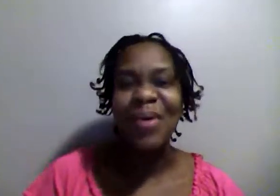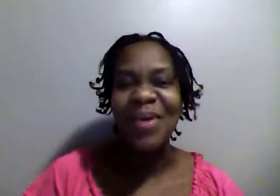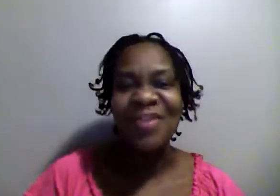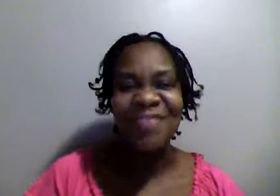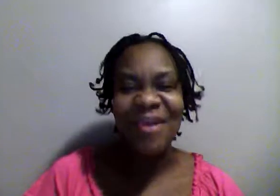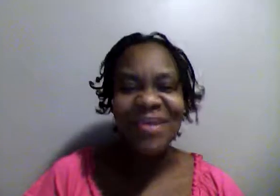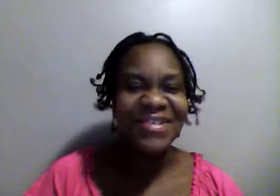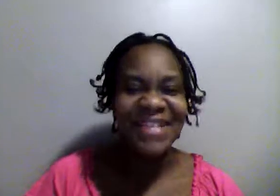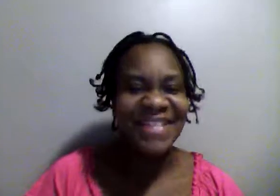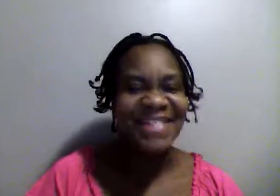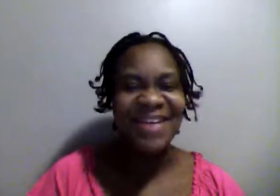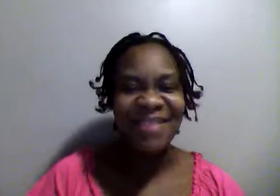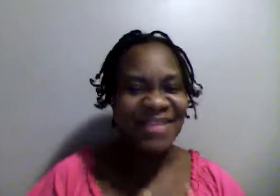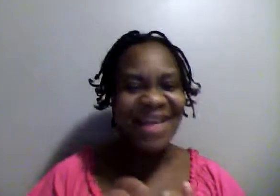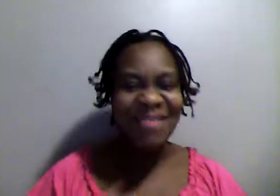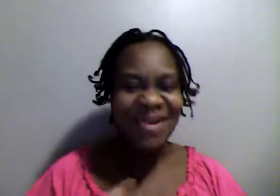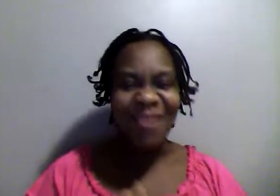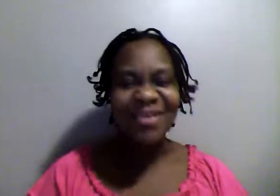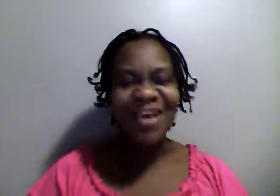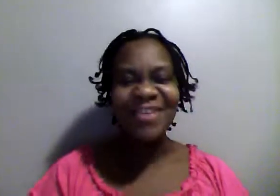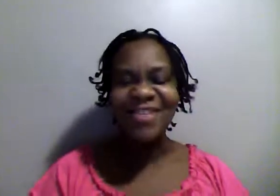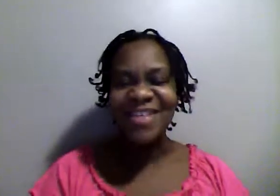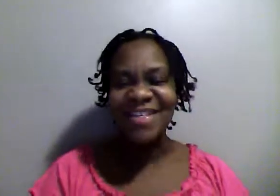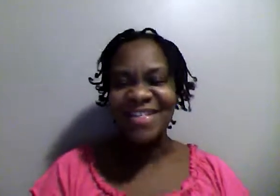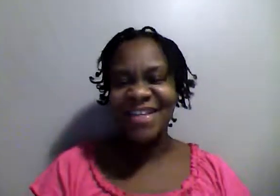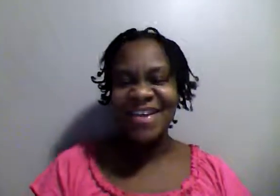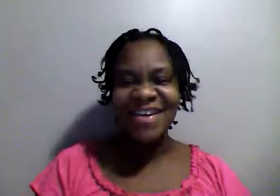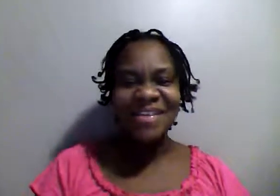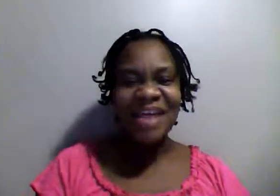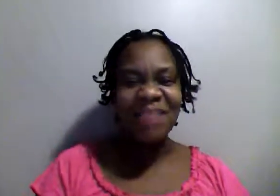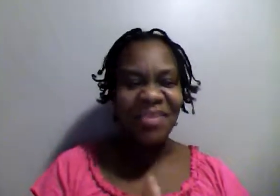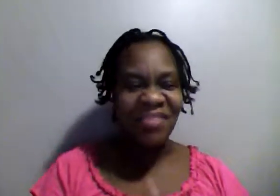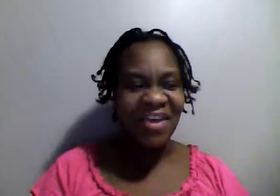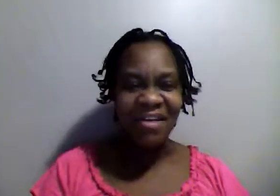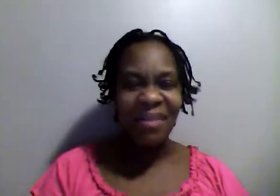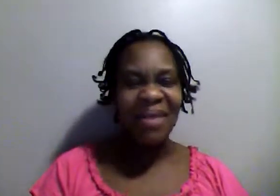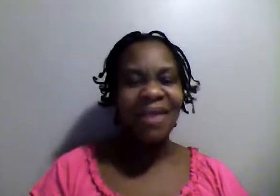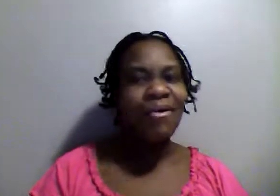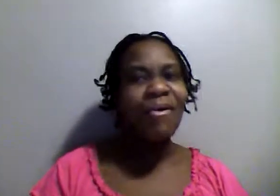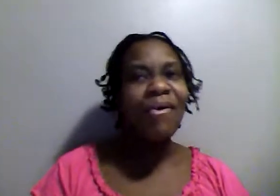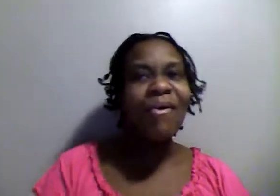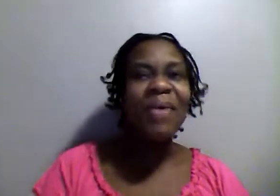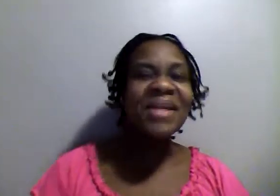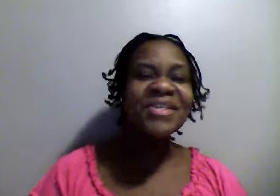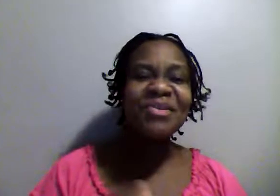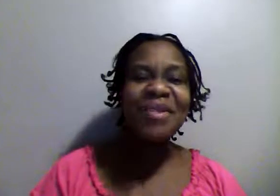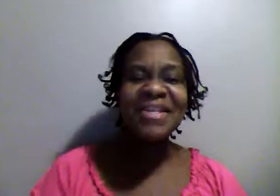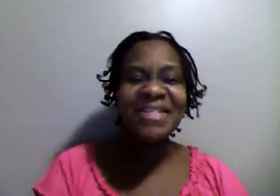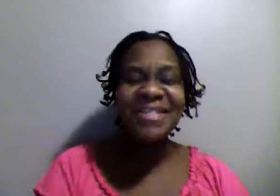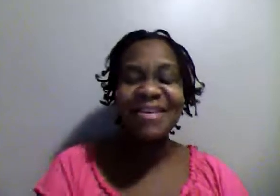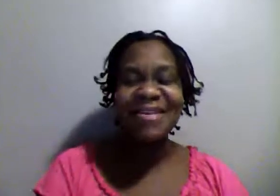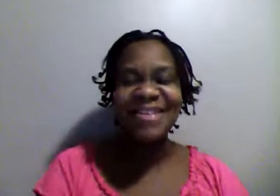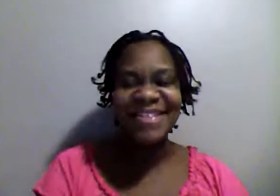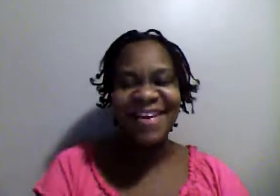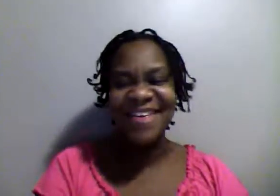looking forward to next year. Every time it comes on to this time of year, I'm like, oh, when is the growing season gonna start